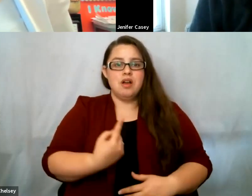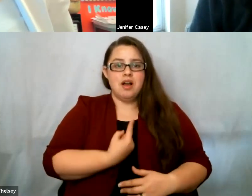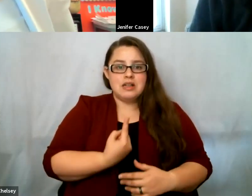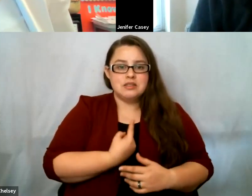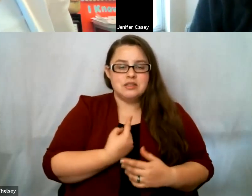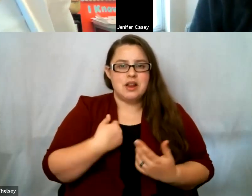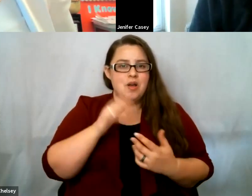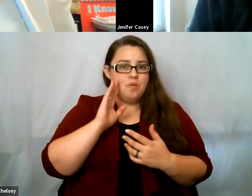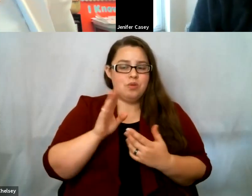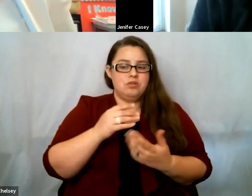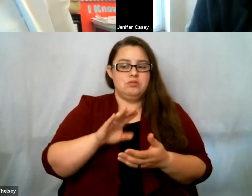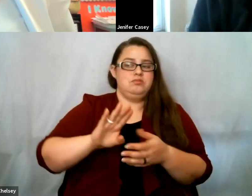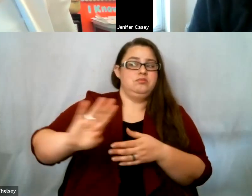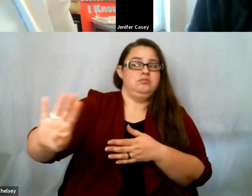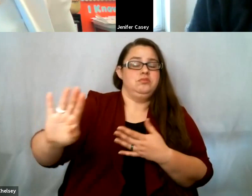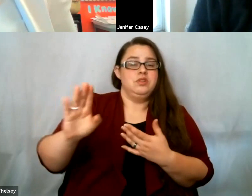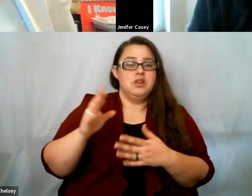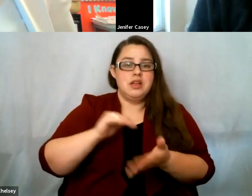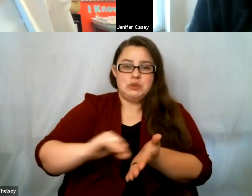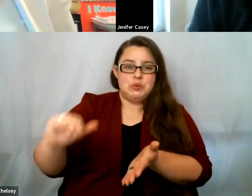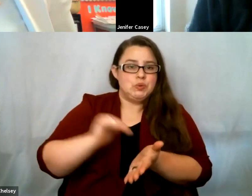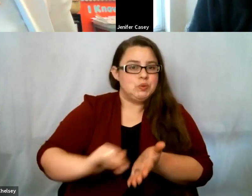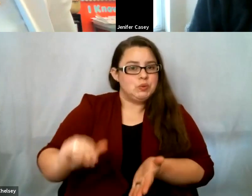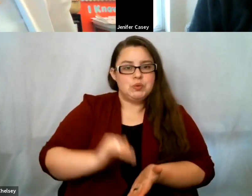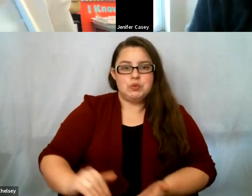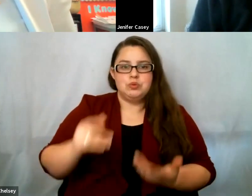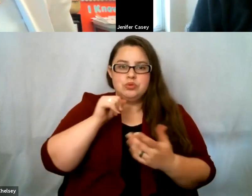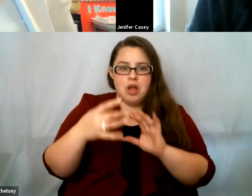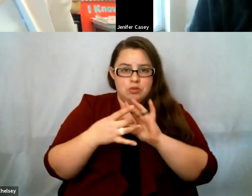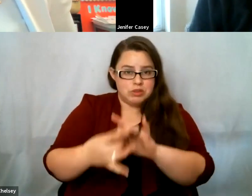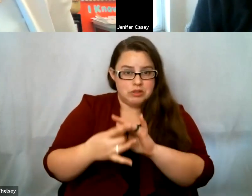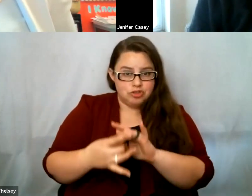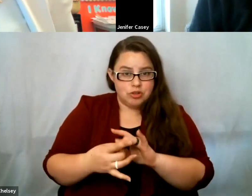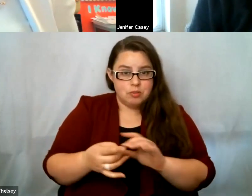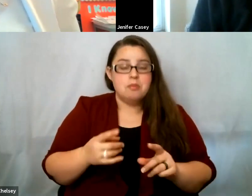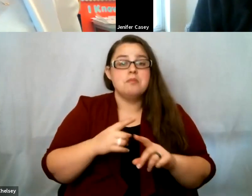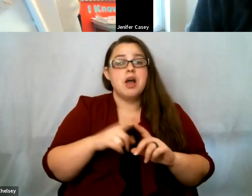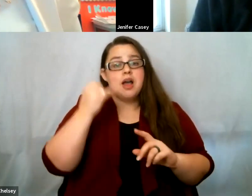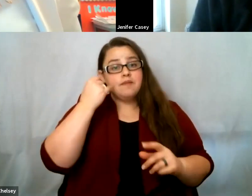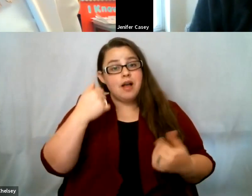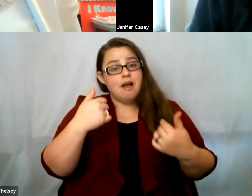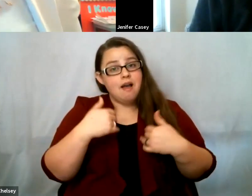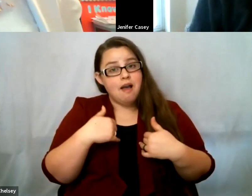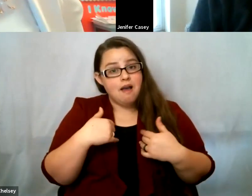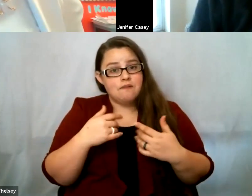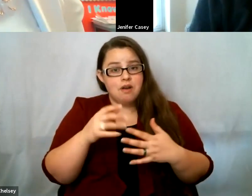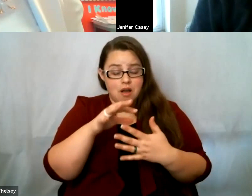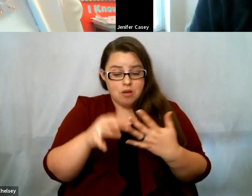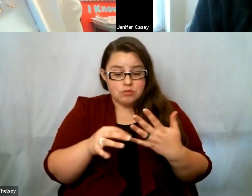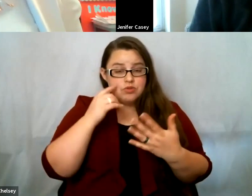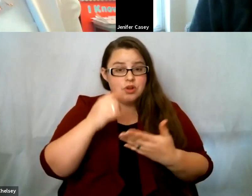with you. But if I have avenues to help me heal, and when